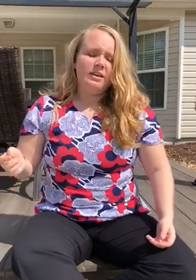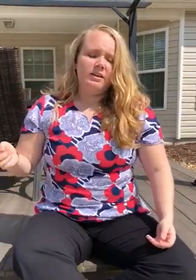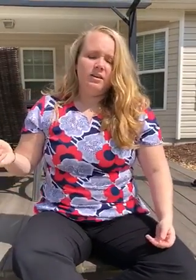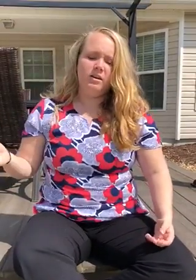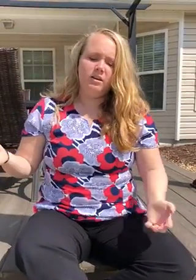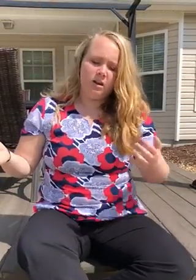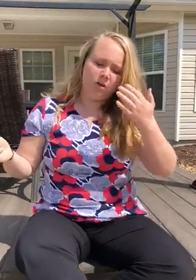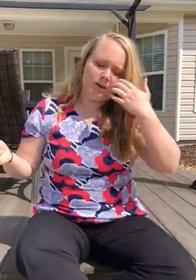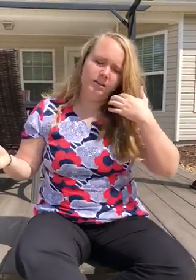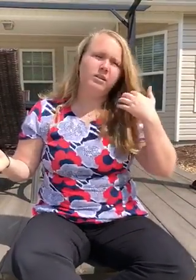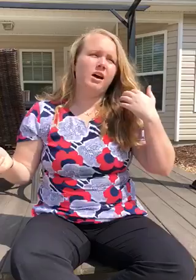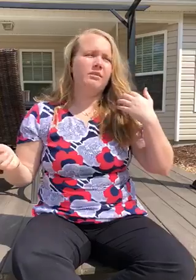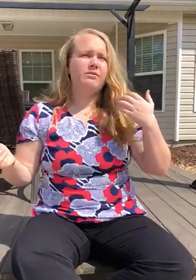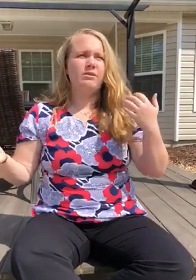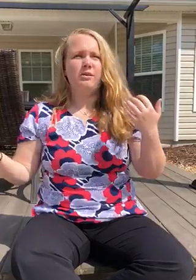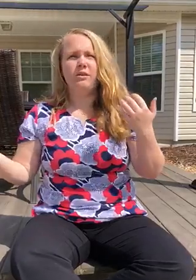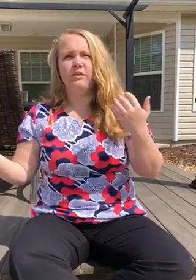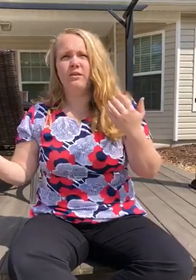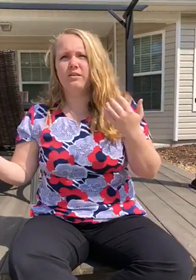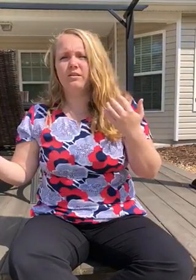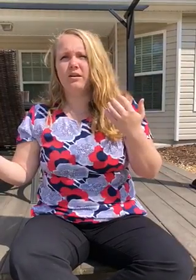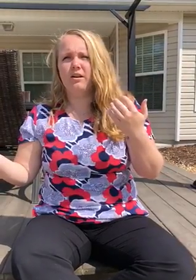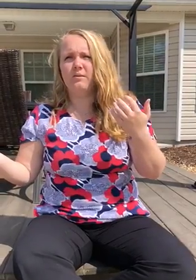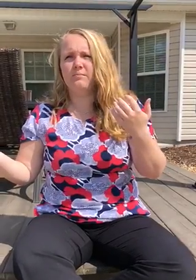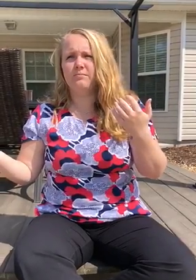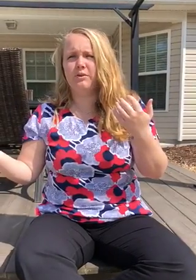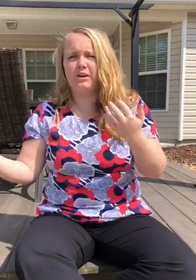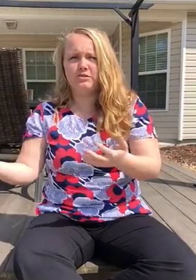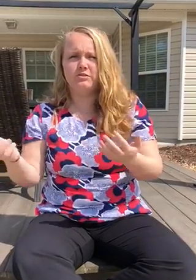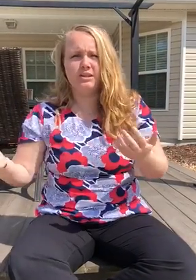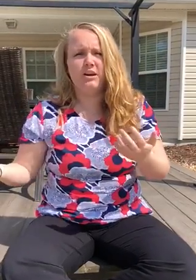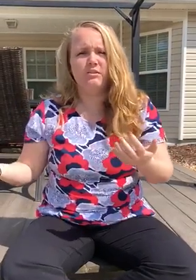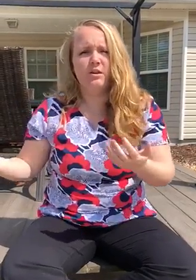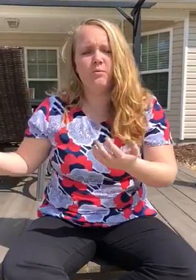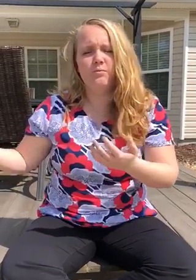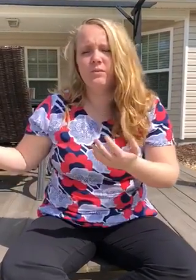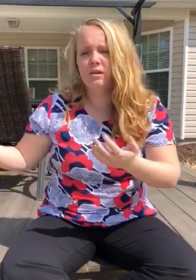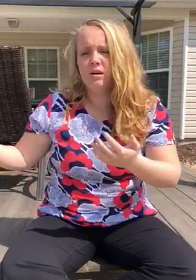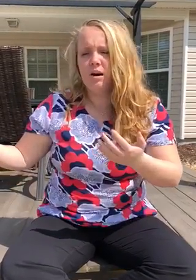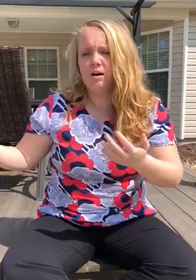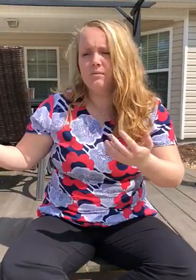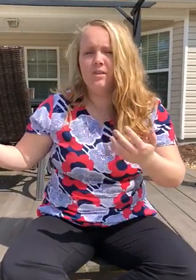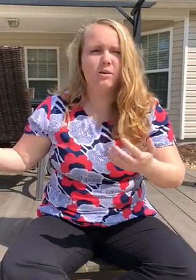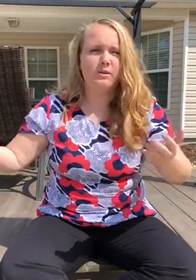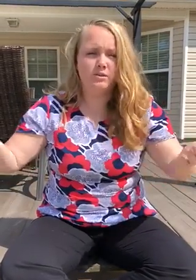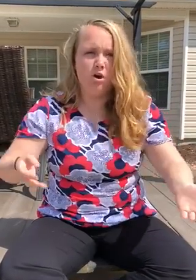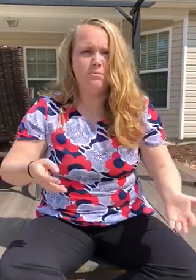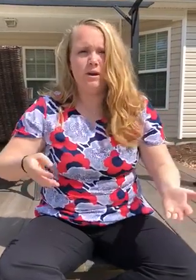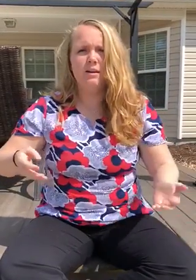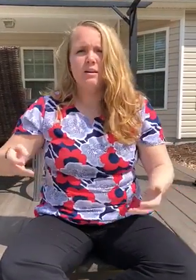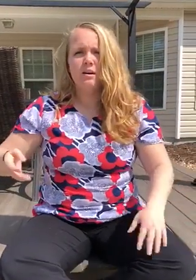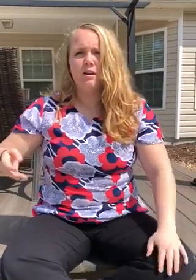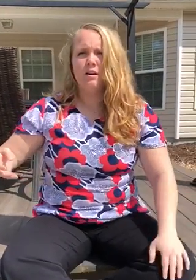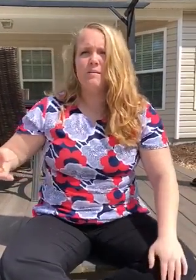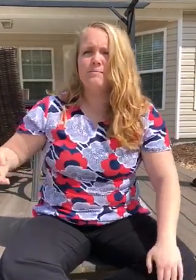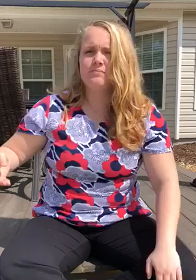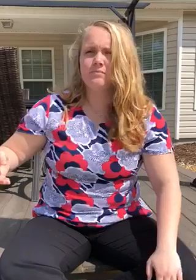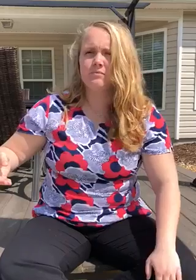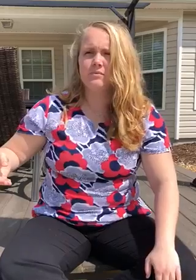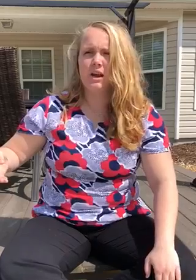then, a lot of the professionals there, they not that we don't, but they're